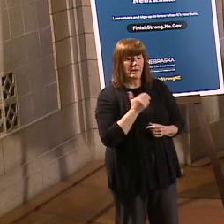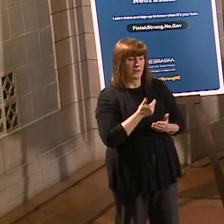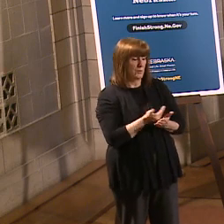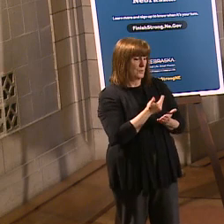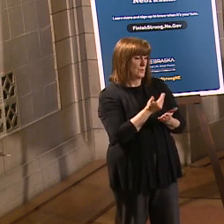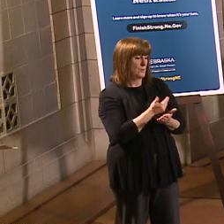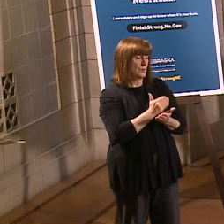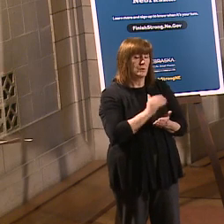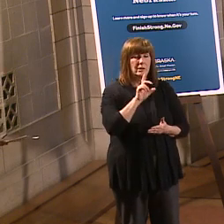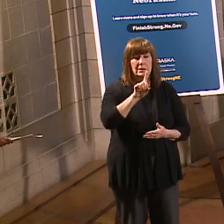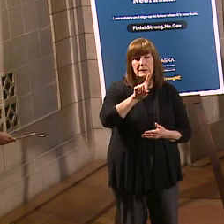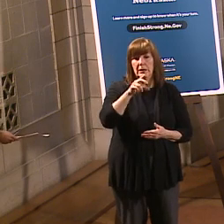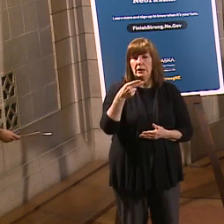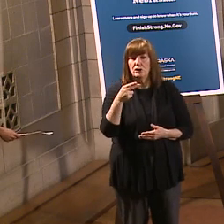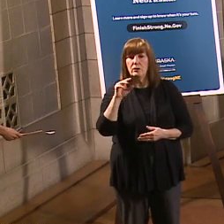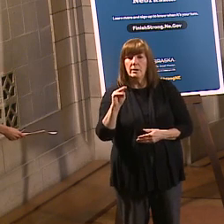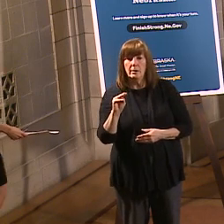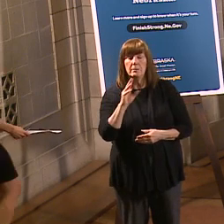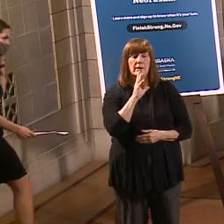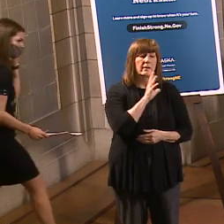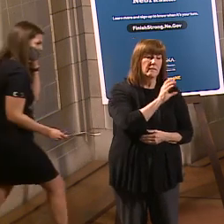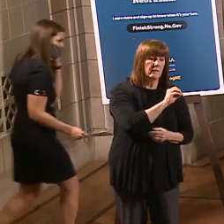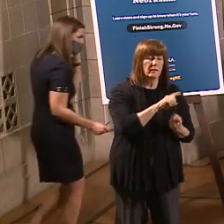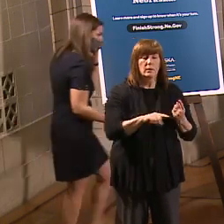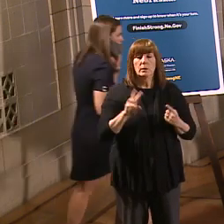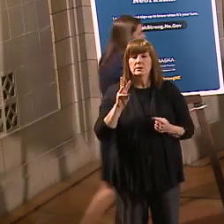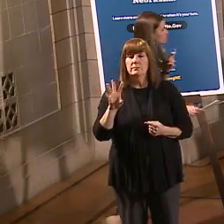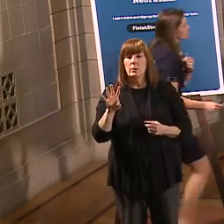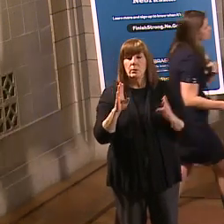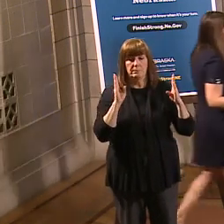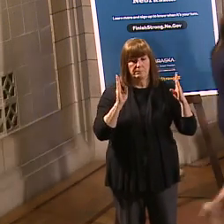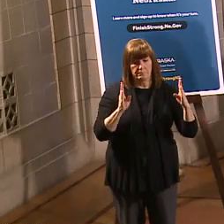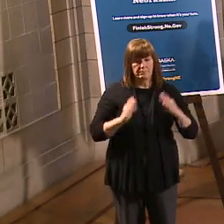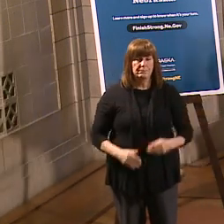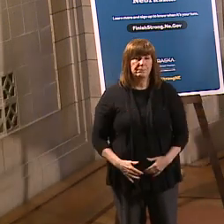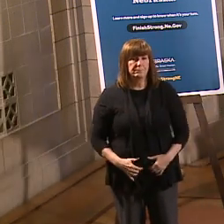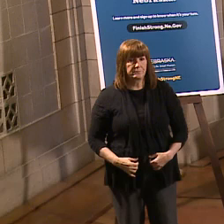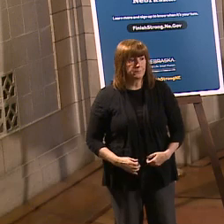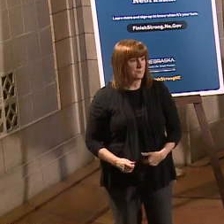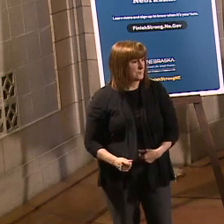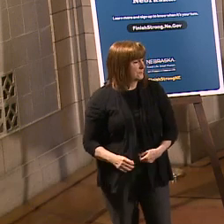new directed health measure and the 50 to 64 category?